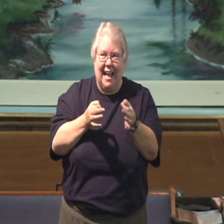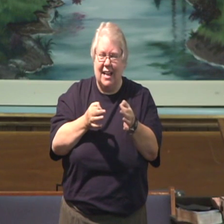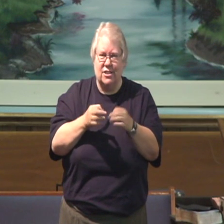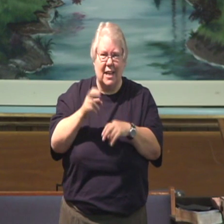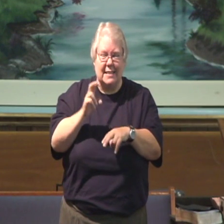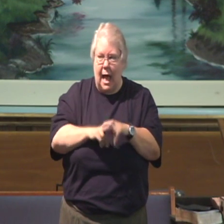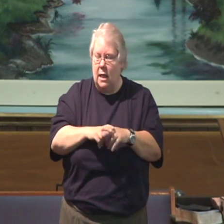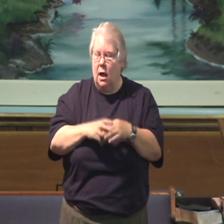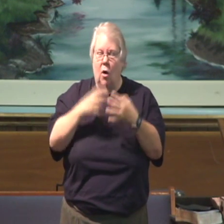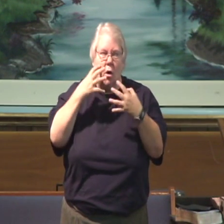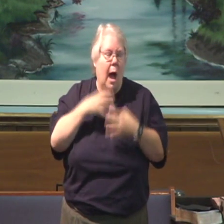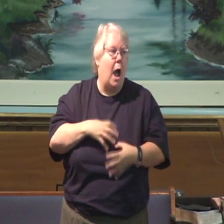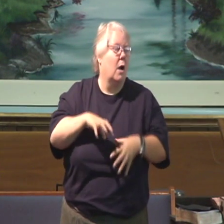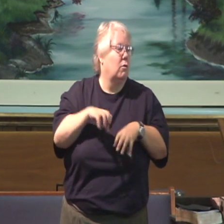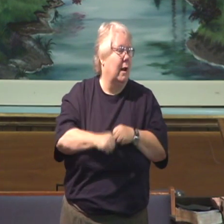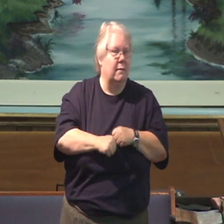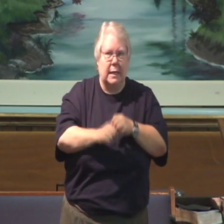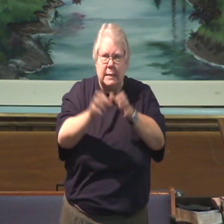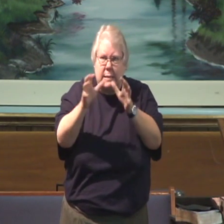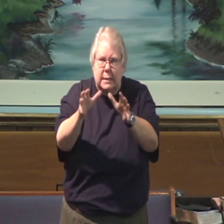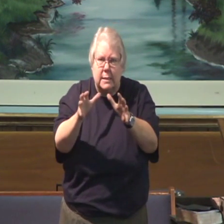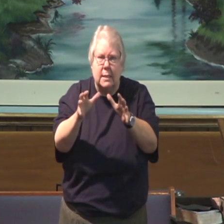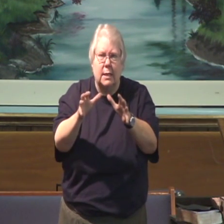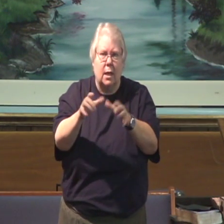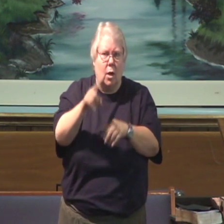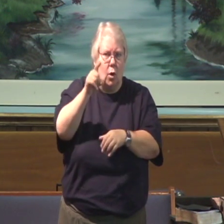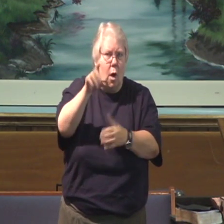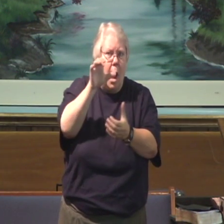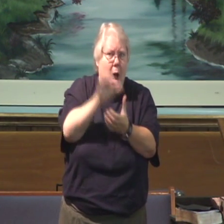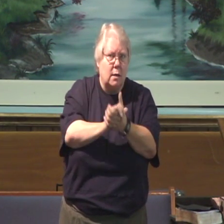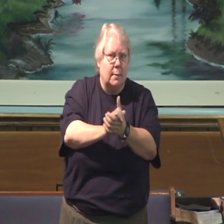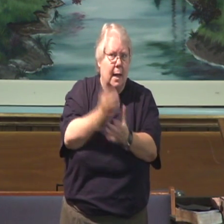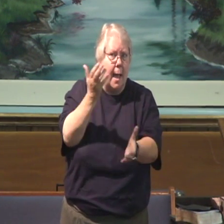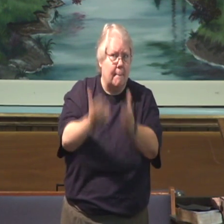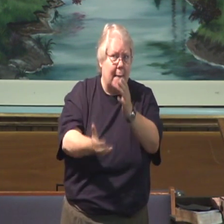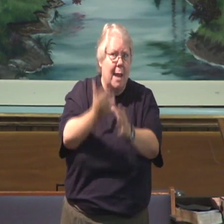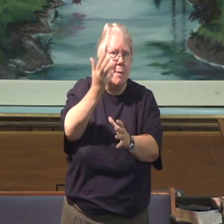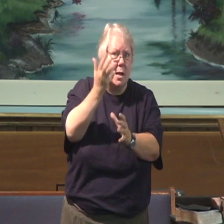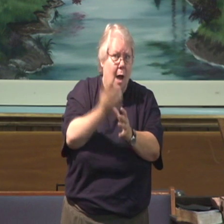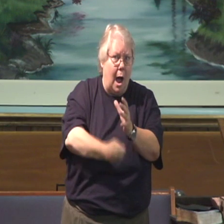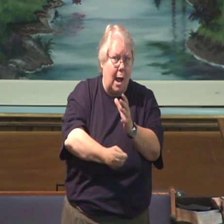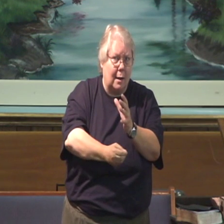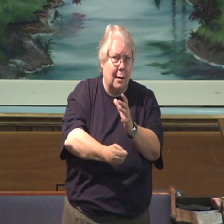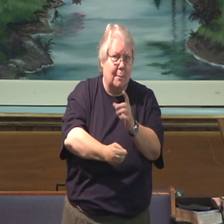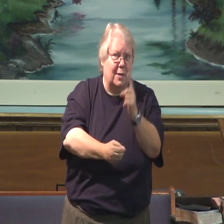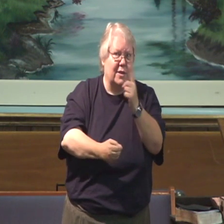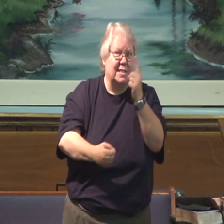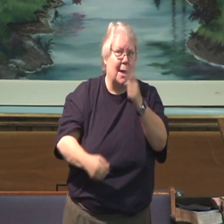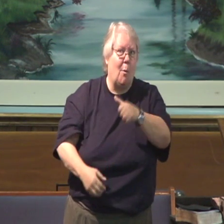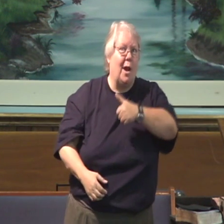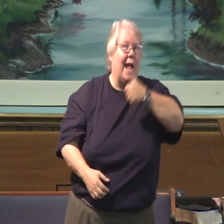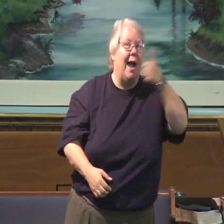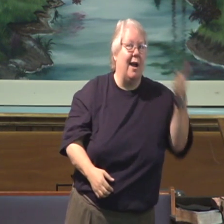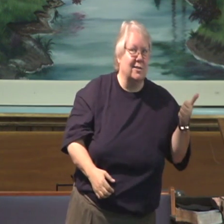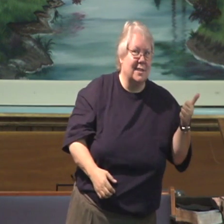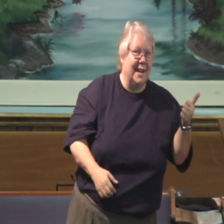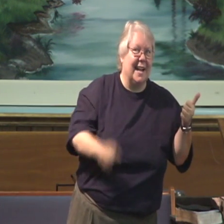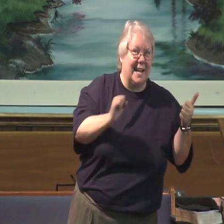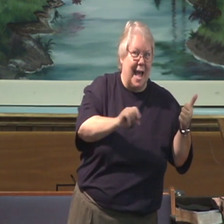And she sat there crying and grieving. Your husband, maybe God, that this someone else can